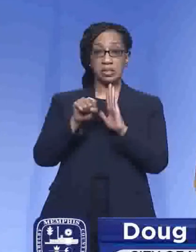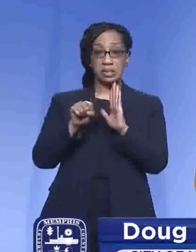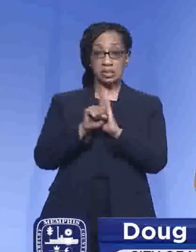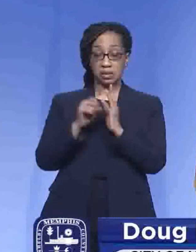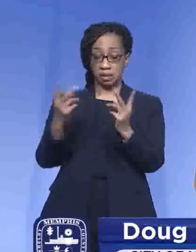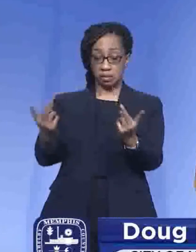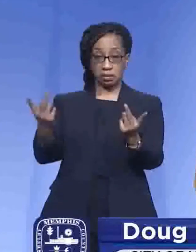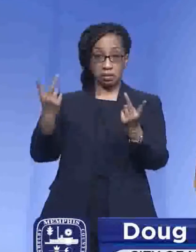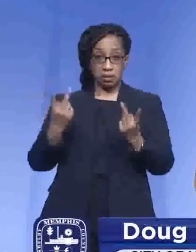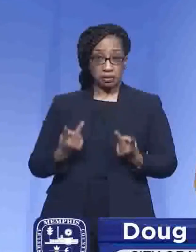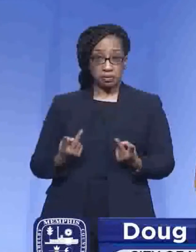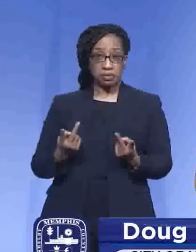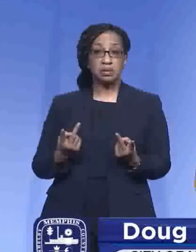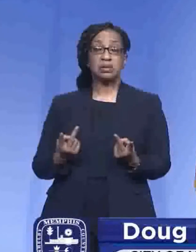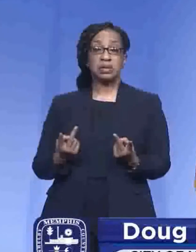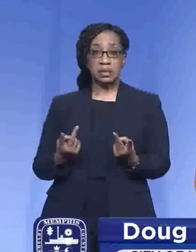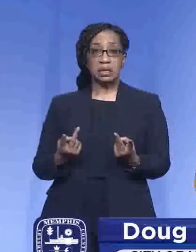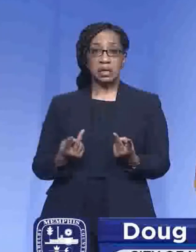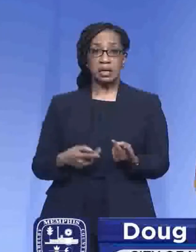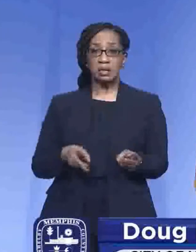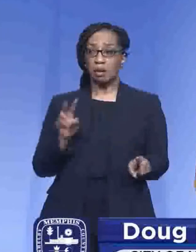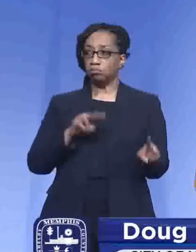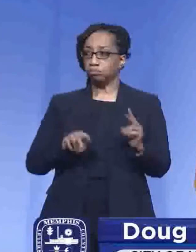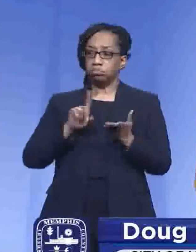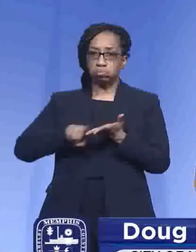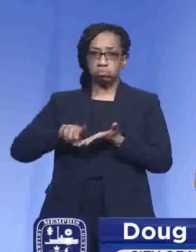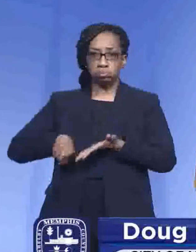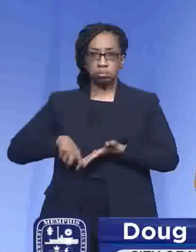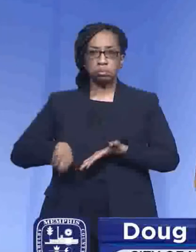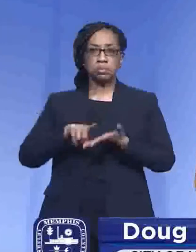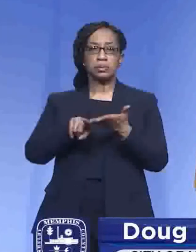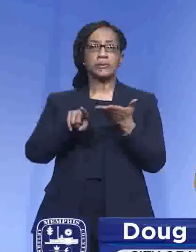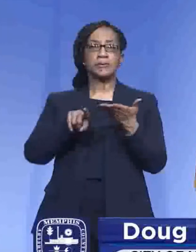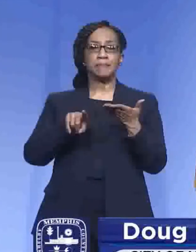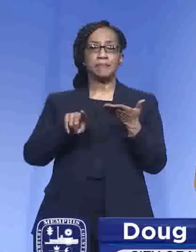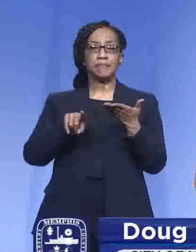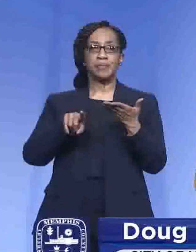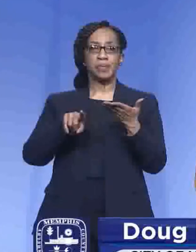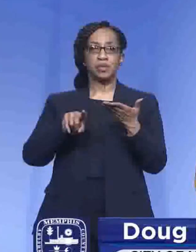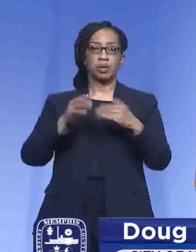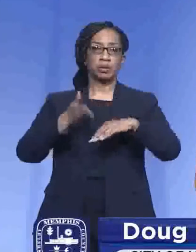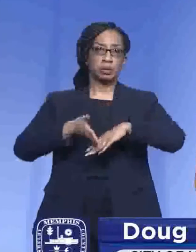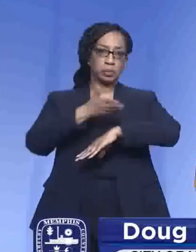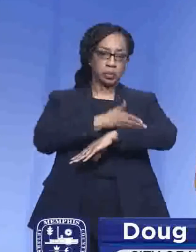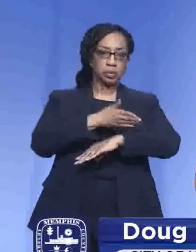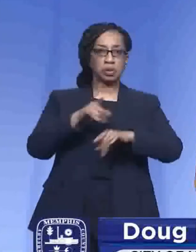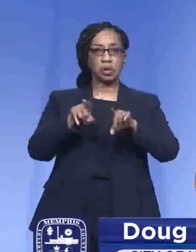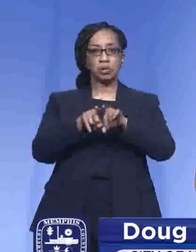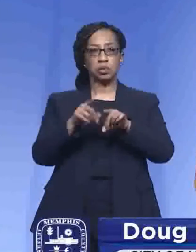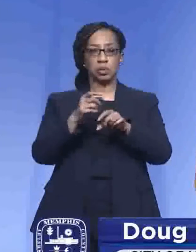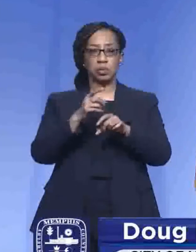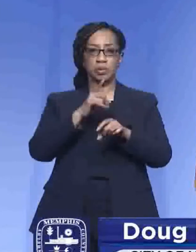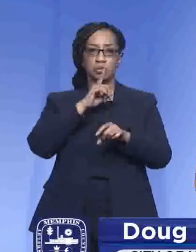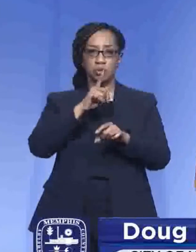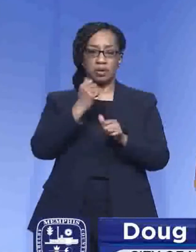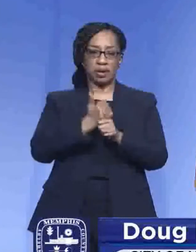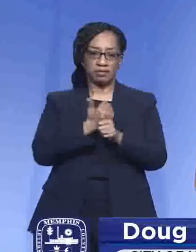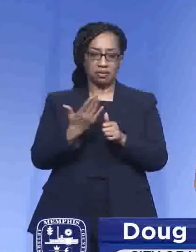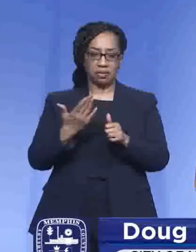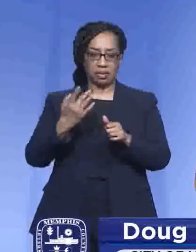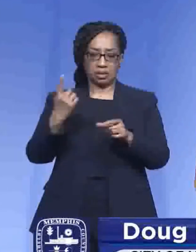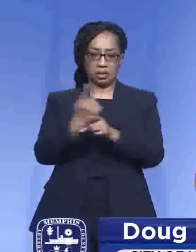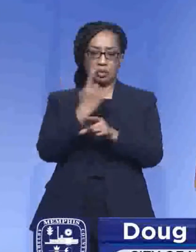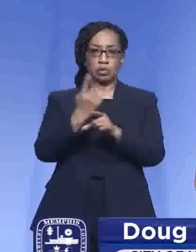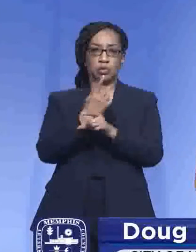here, and their assessment of part of the, I think part of the improvement and part of making sure that we keep things at the right temperature was to make sure